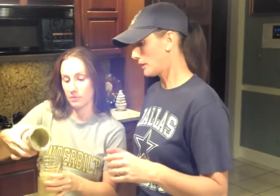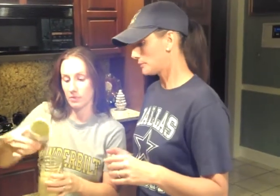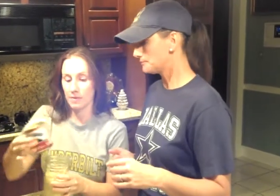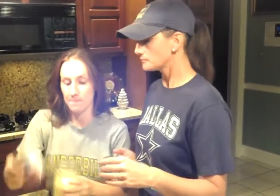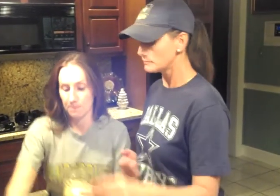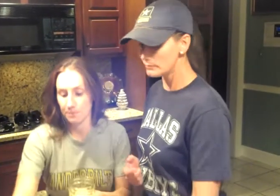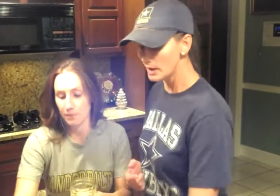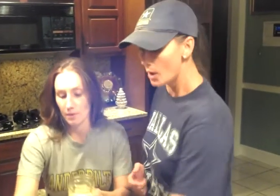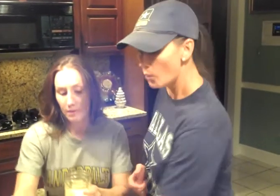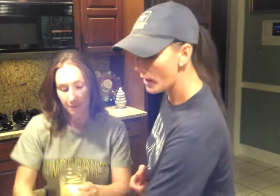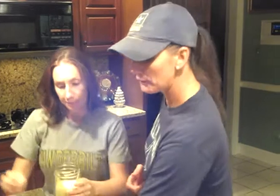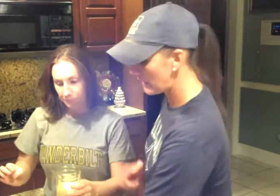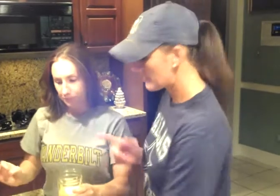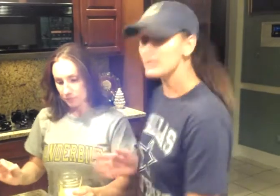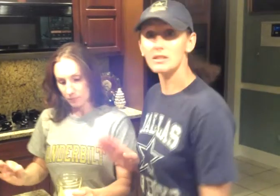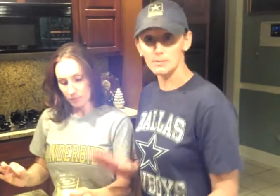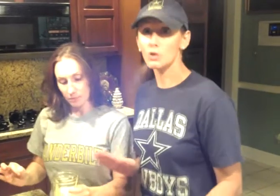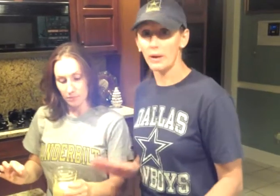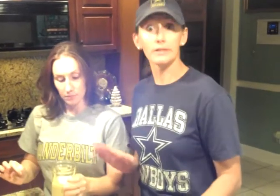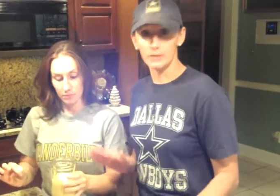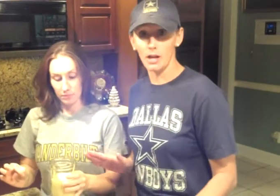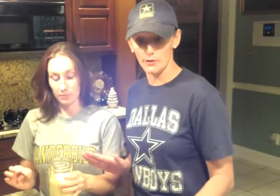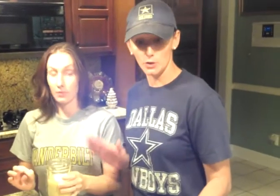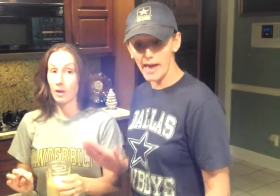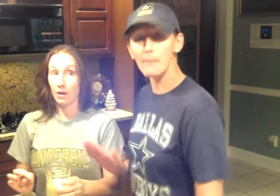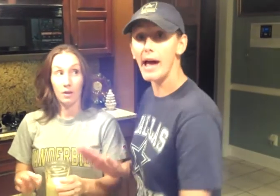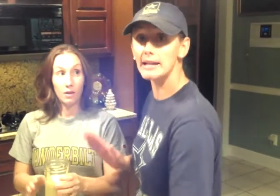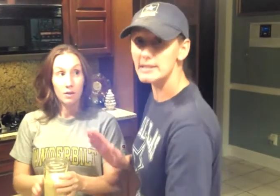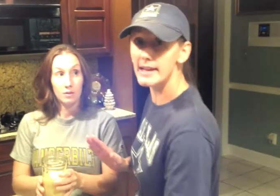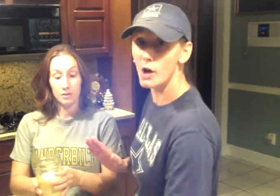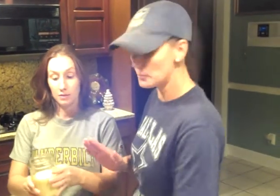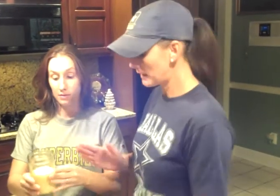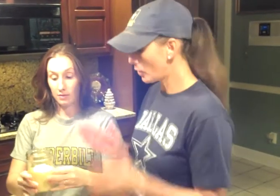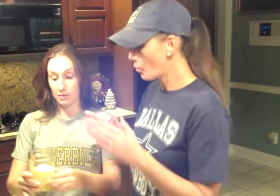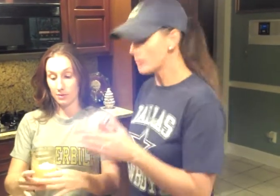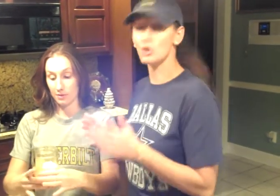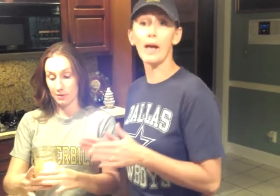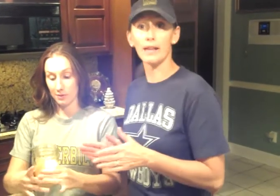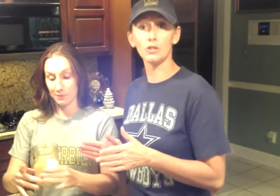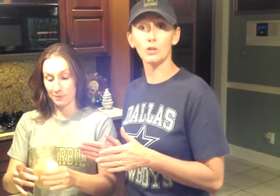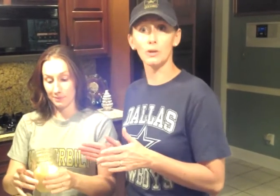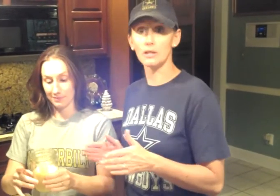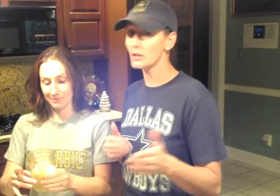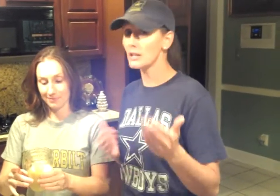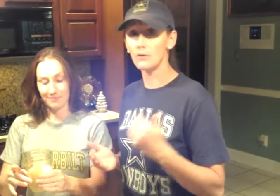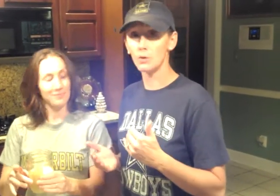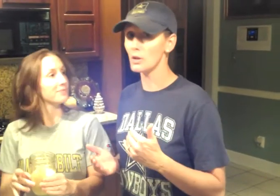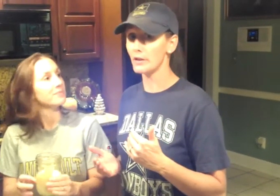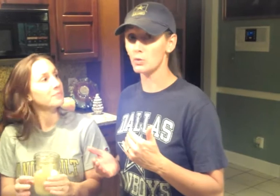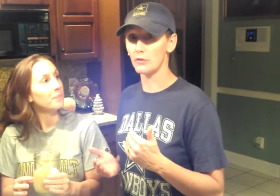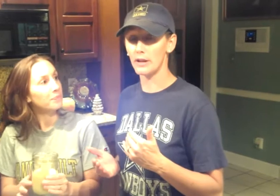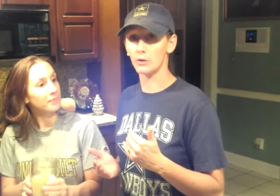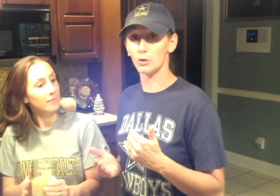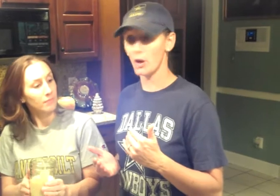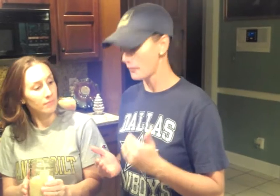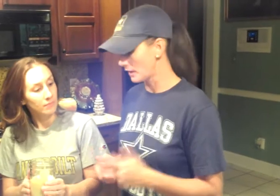Okay. One, now this is some sweet stuff. So that by itself, depending on what you add to it, is going to give you a lot of sweet flavor in your coffee.